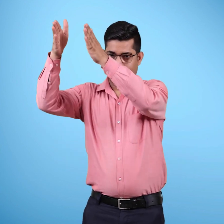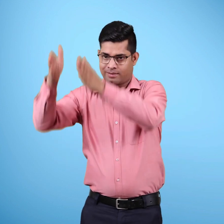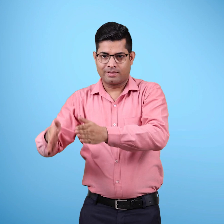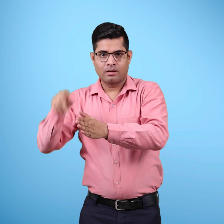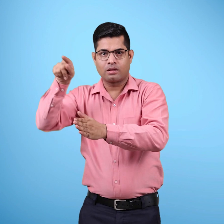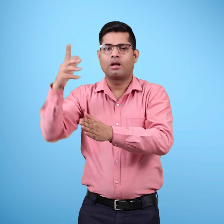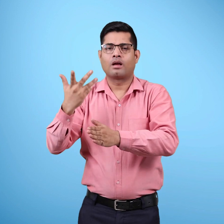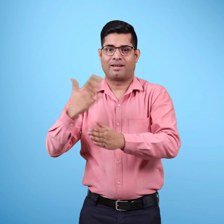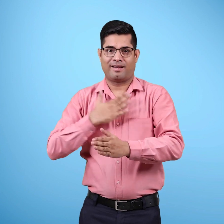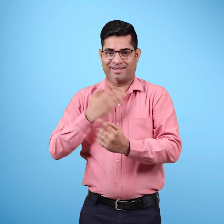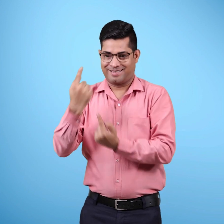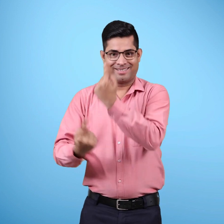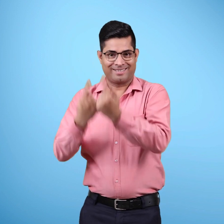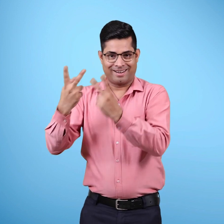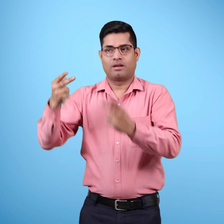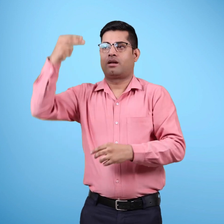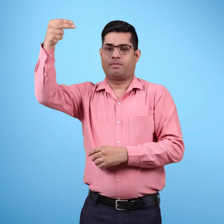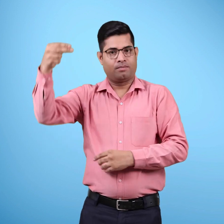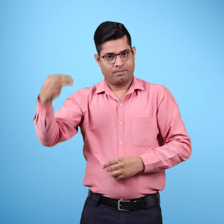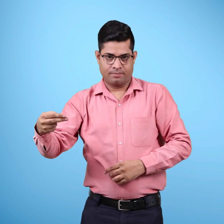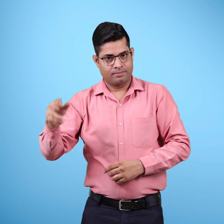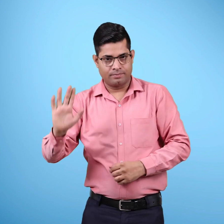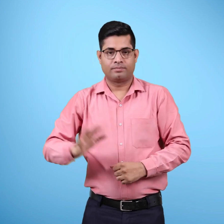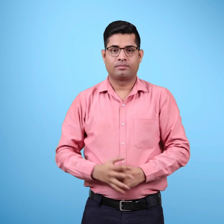The table is divided into different columns